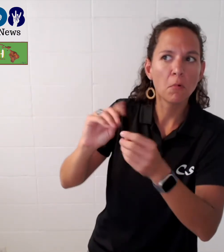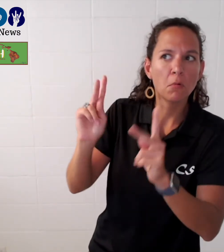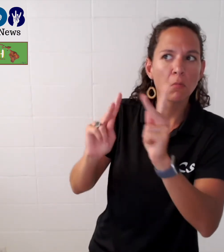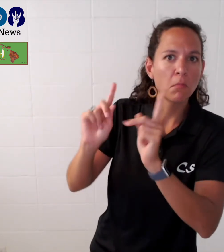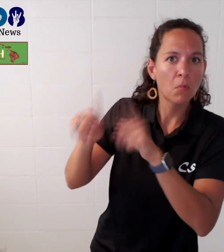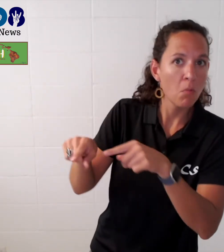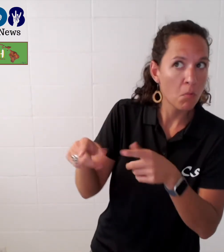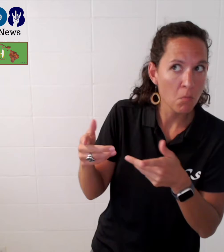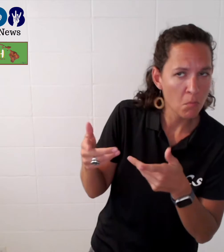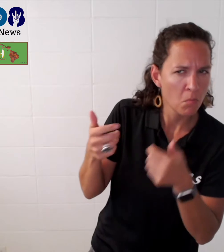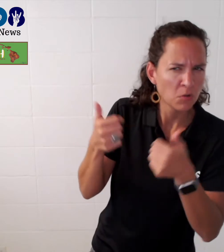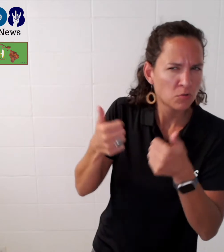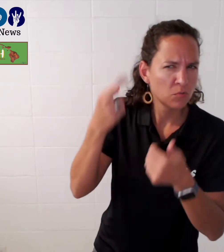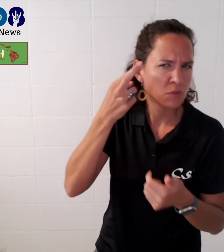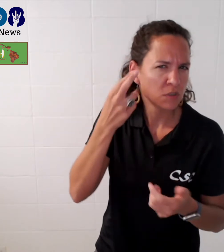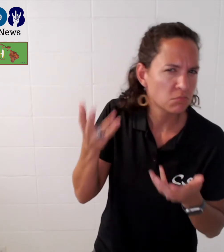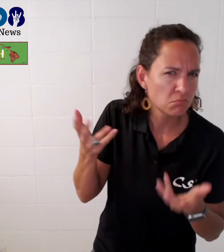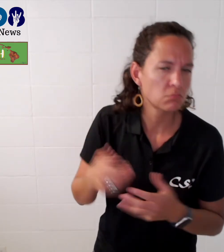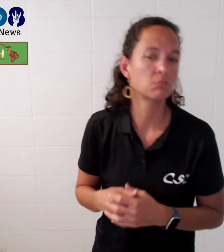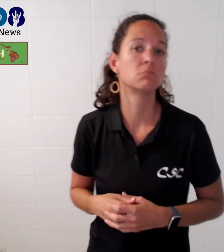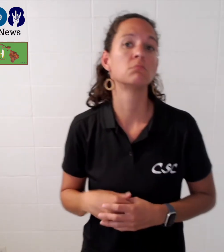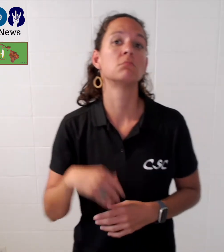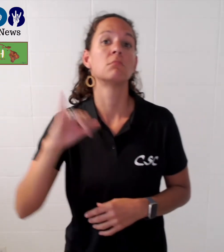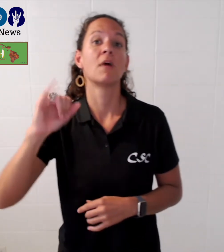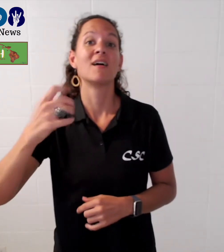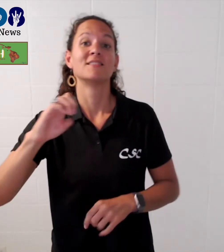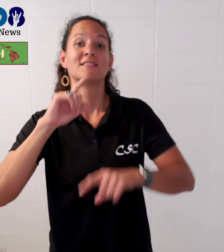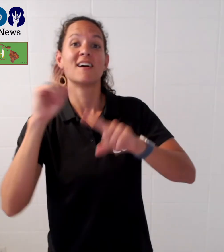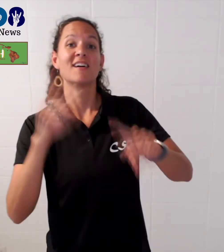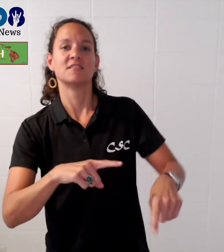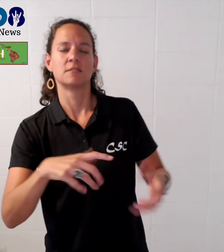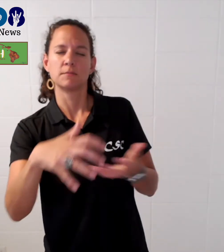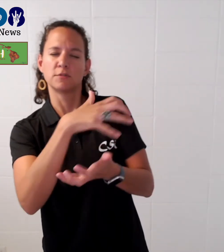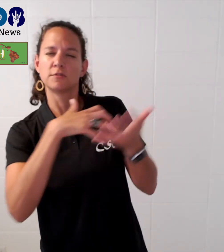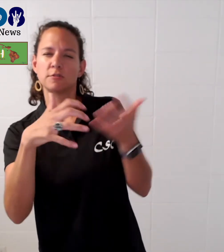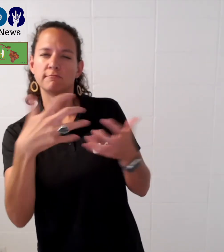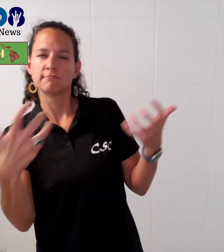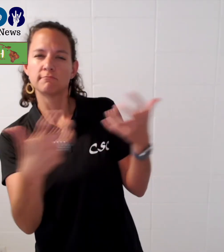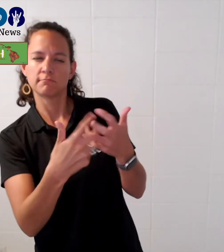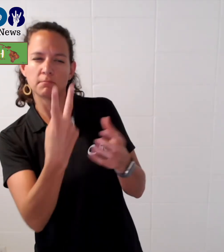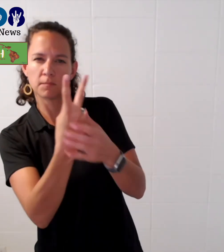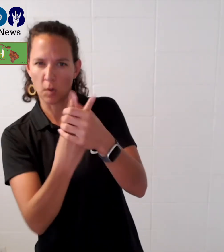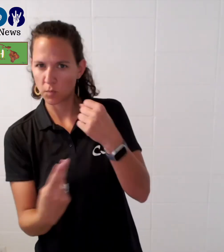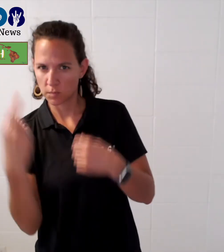no increased number of patients in the ICU? Ige's response, it is a combination of